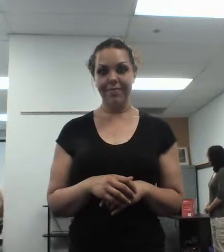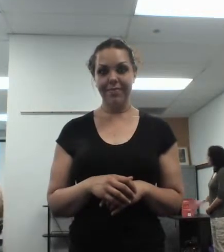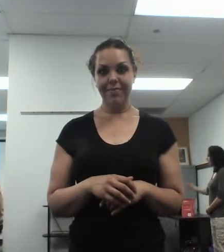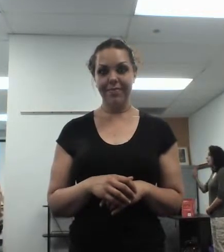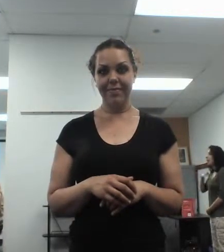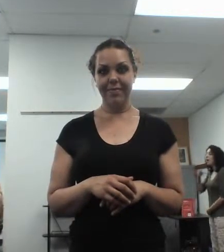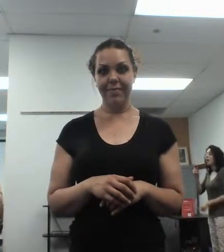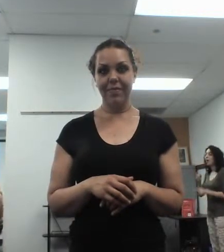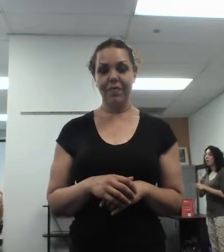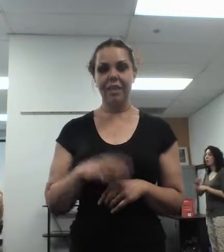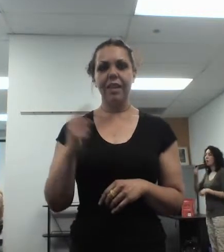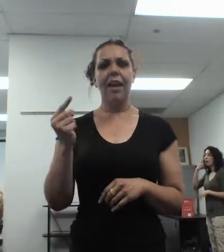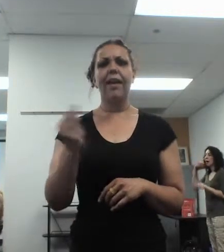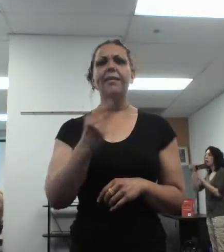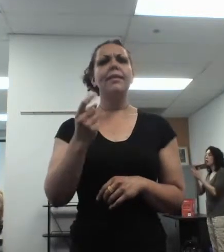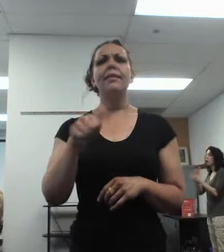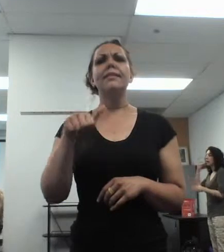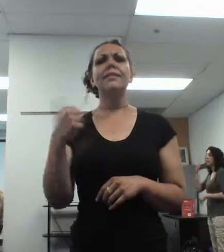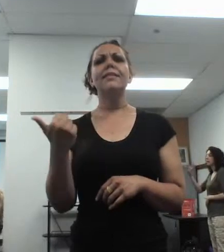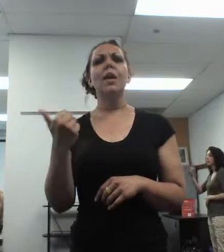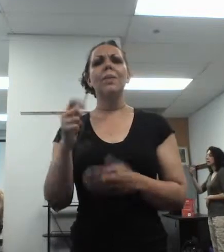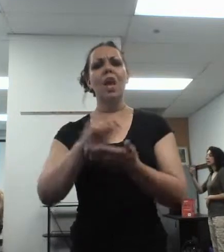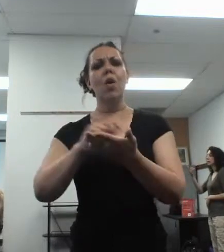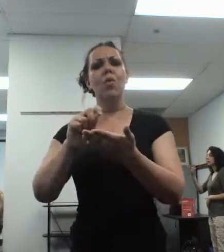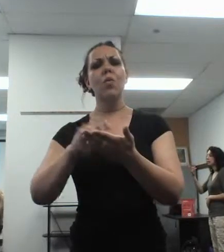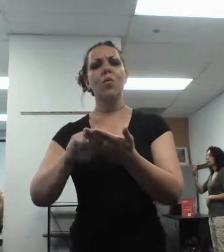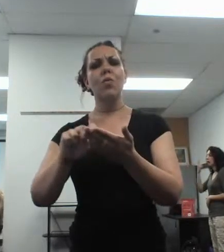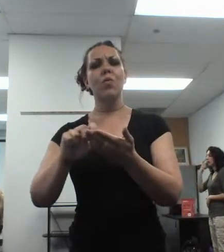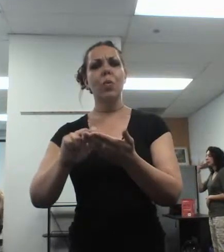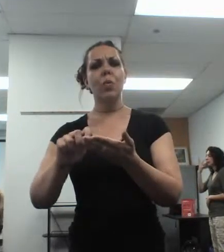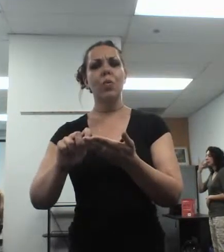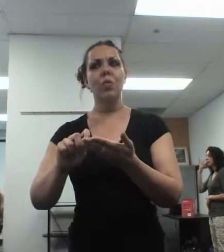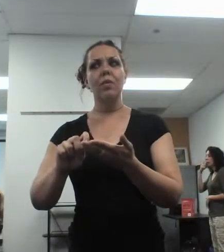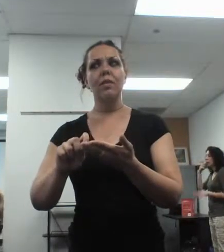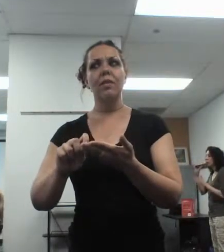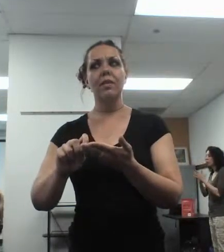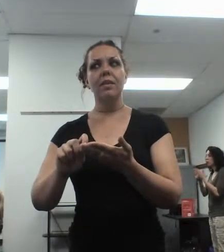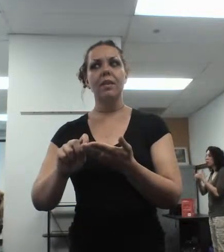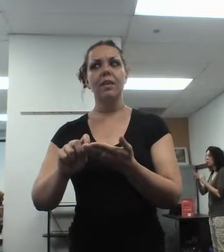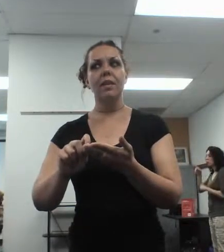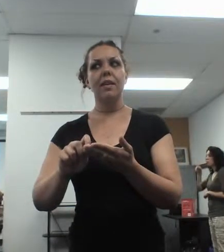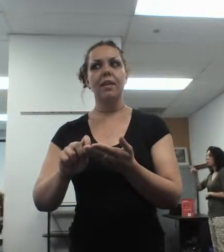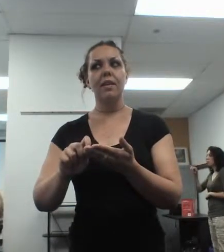But somebody else wrote in their journal about a pencil would be a good idea. So it's not just the 2 of you.